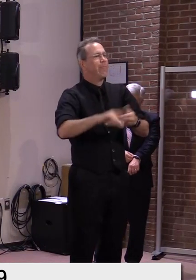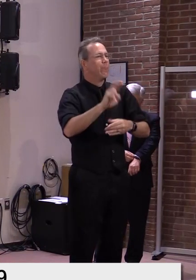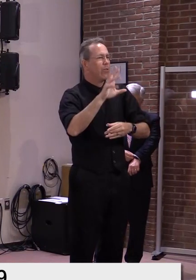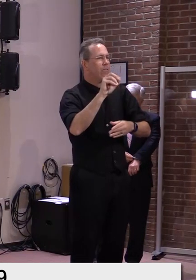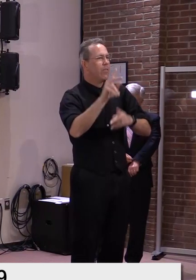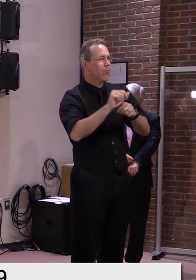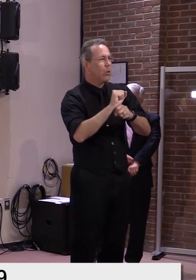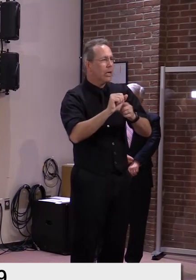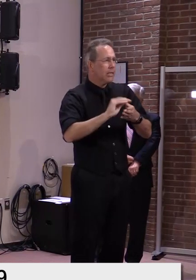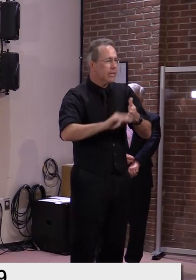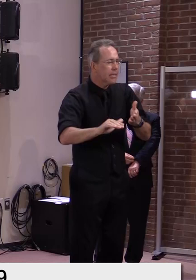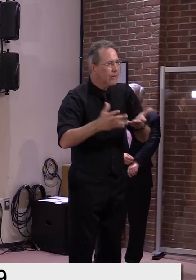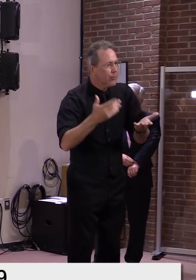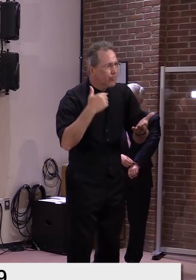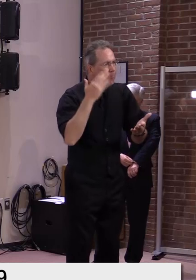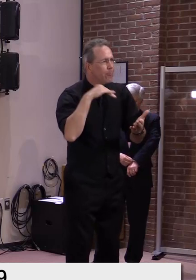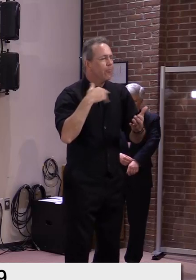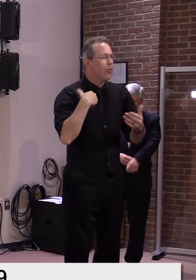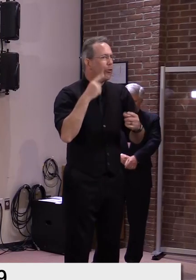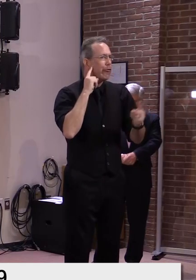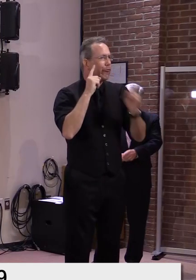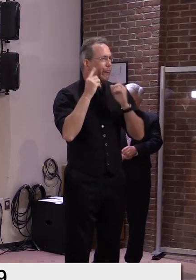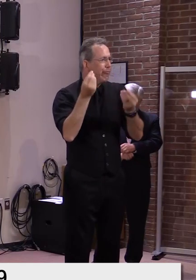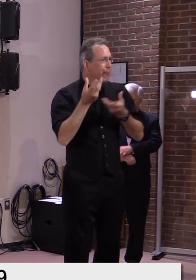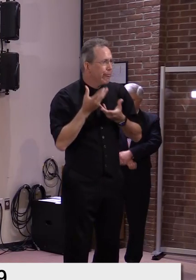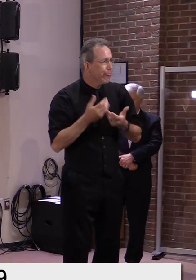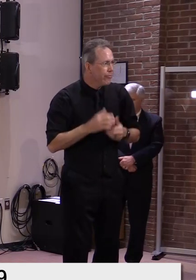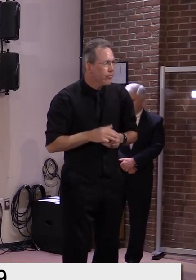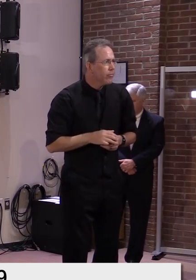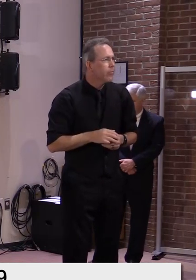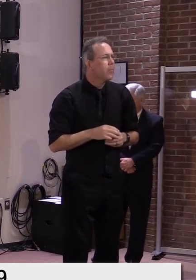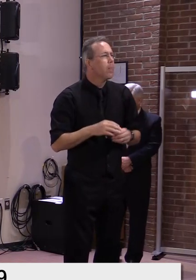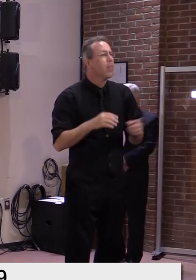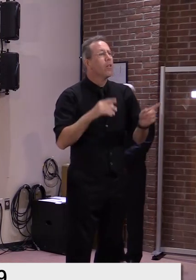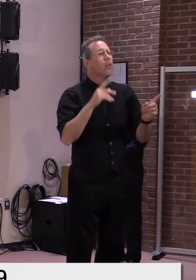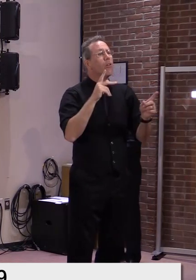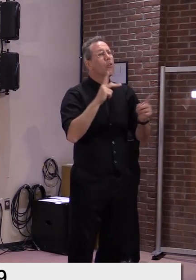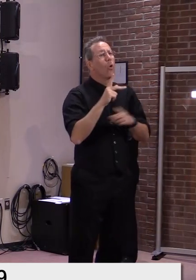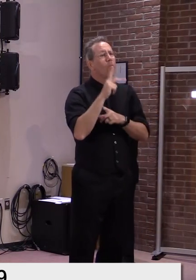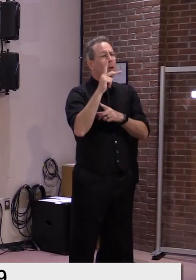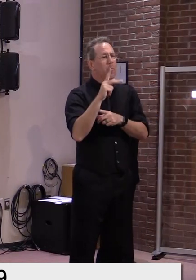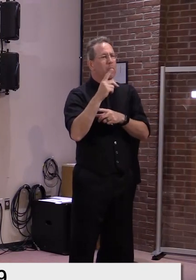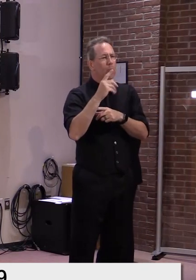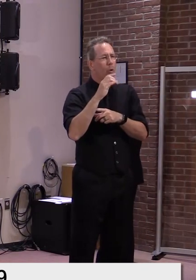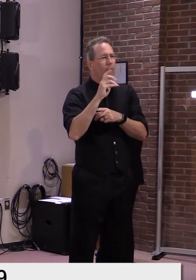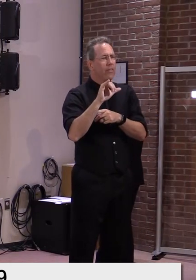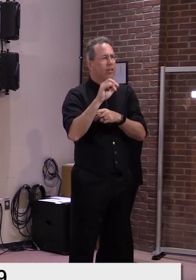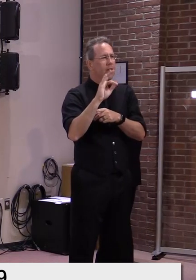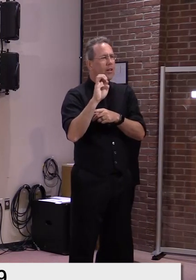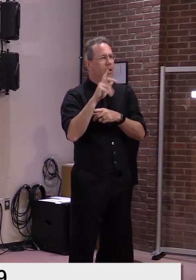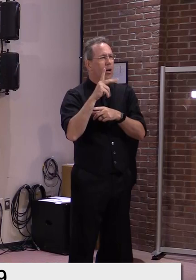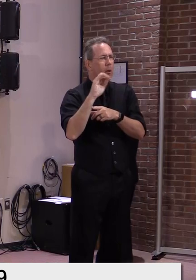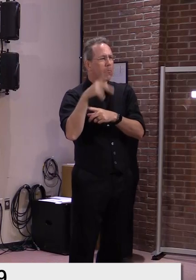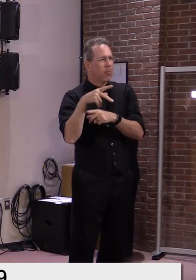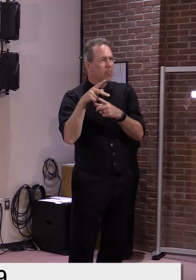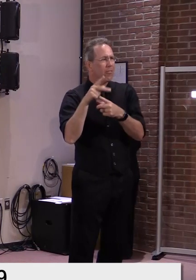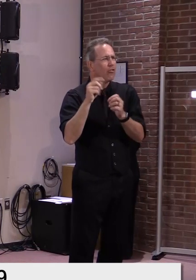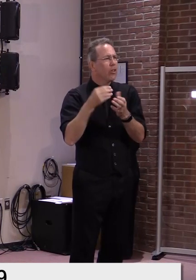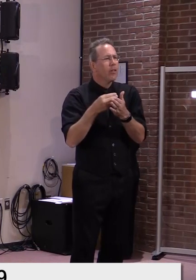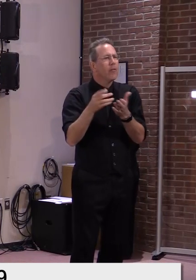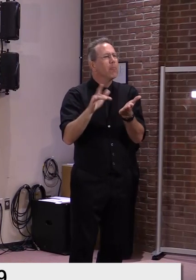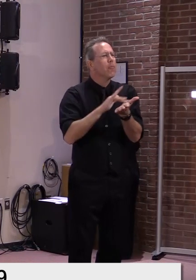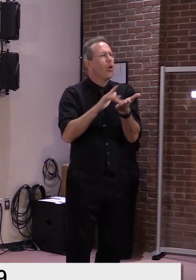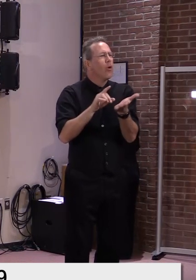the fact that the company Coffee Cup paid out accrued leave and other benefits to